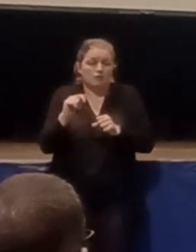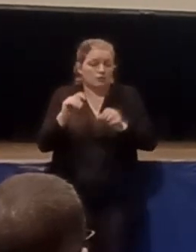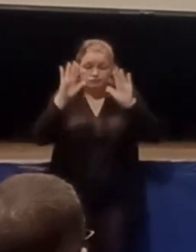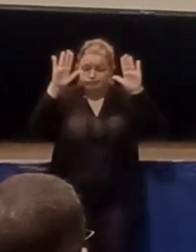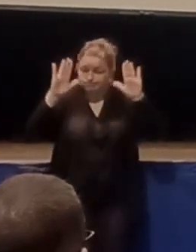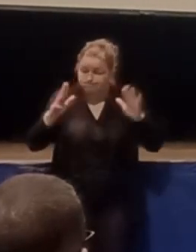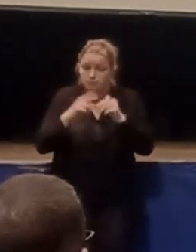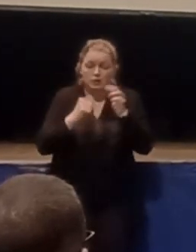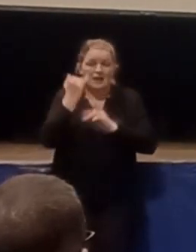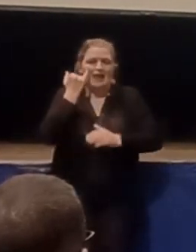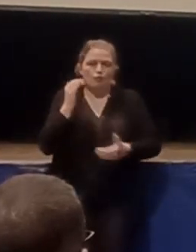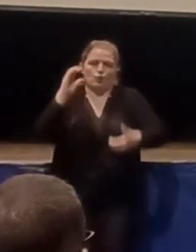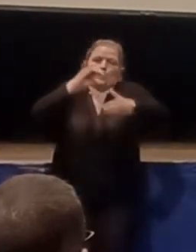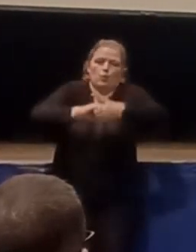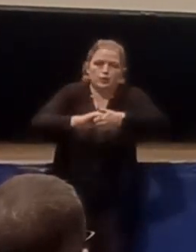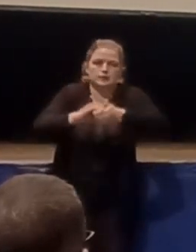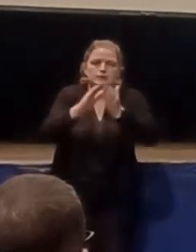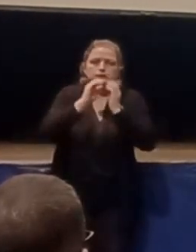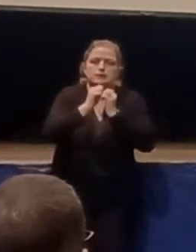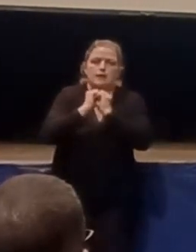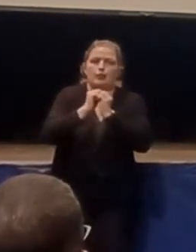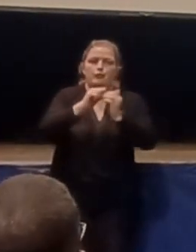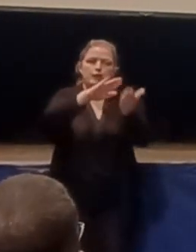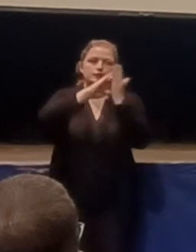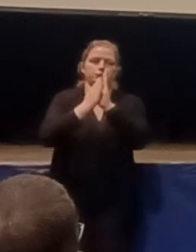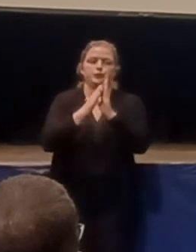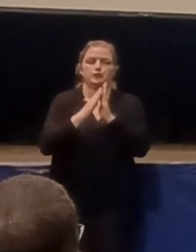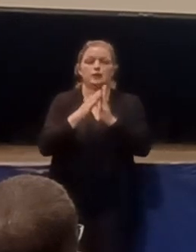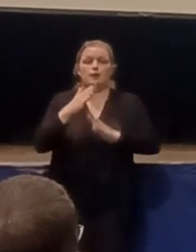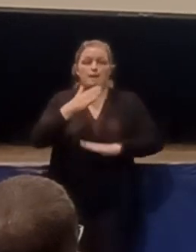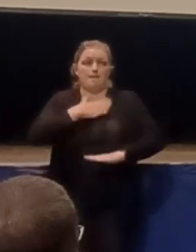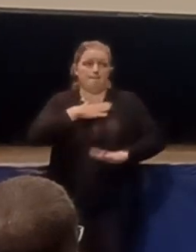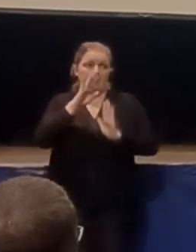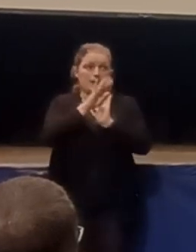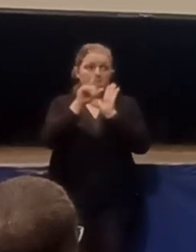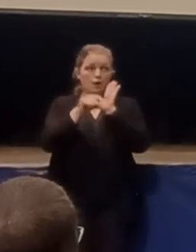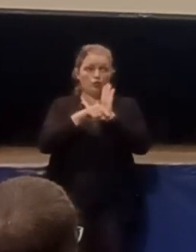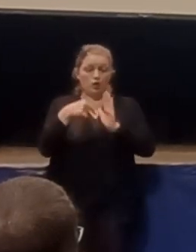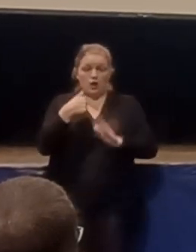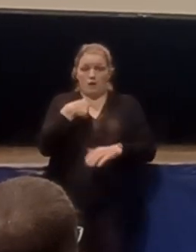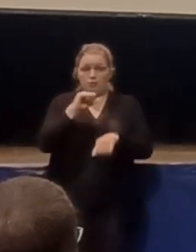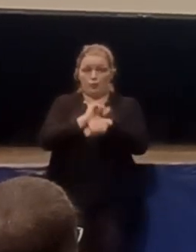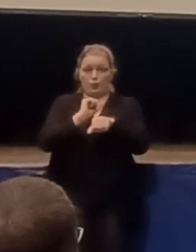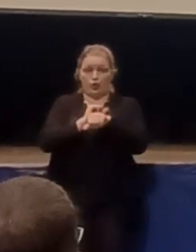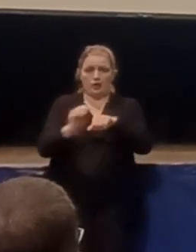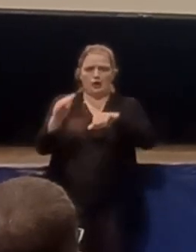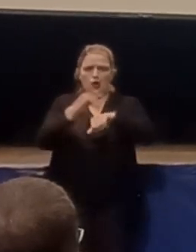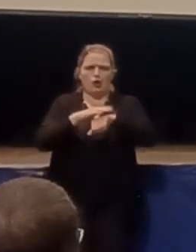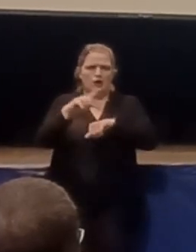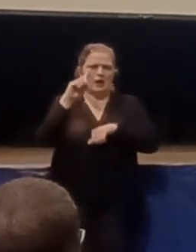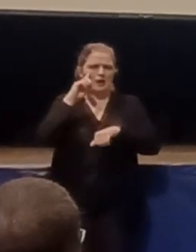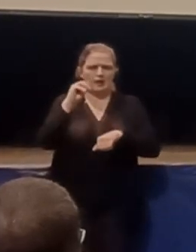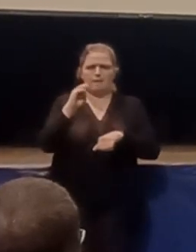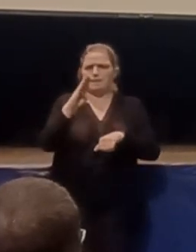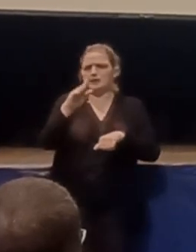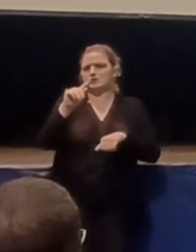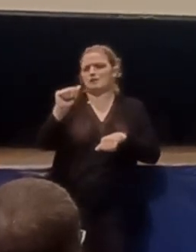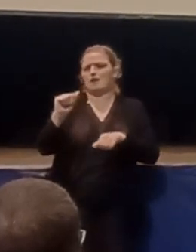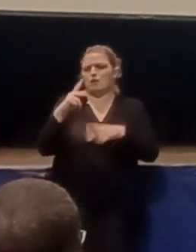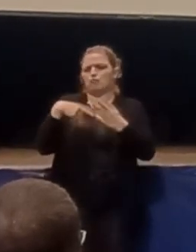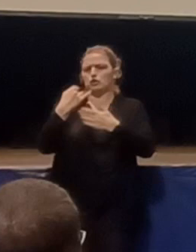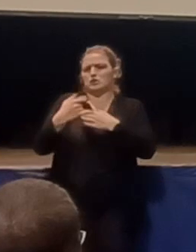work together as a community. My background, I've been working on MbTA projects